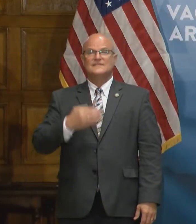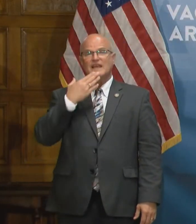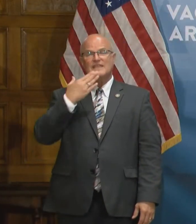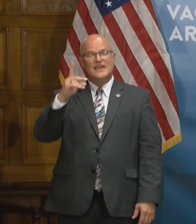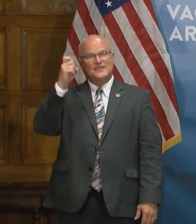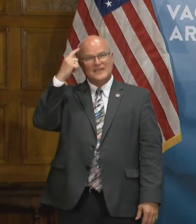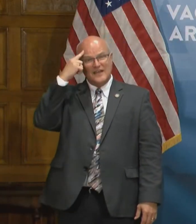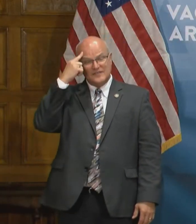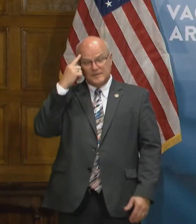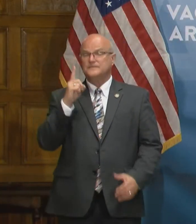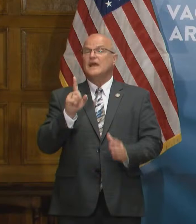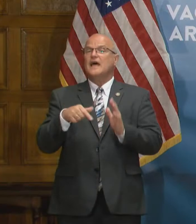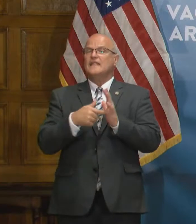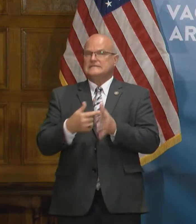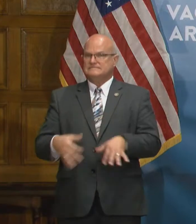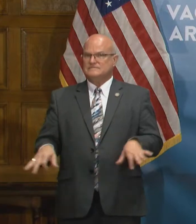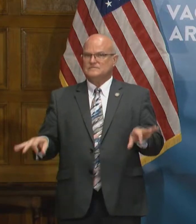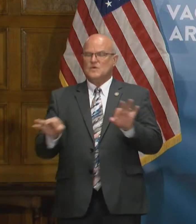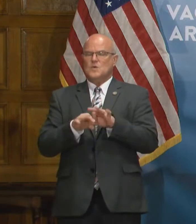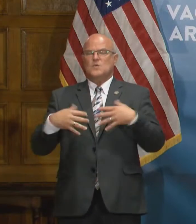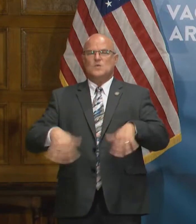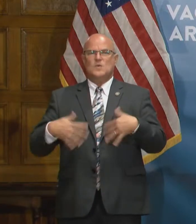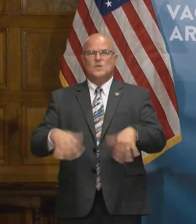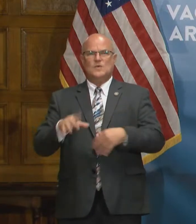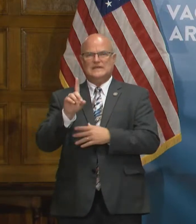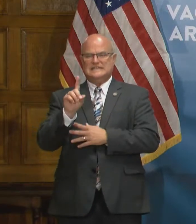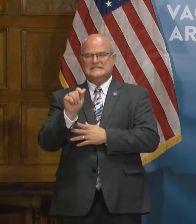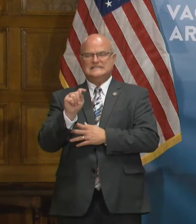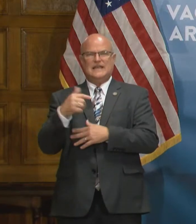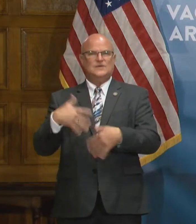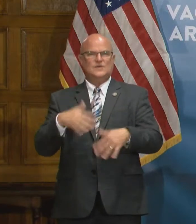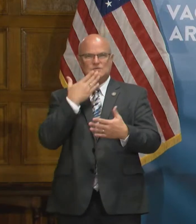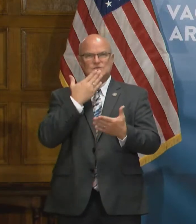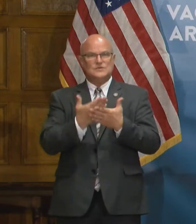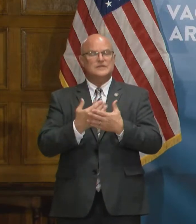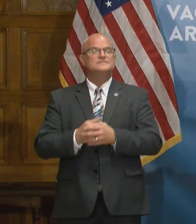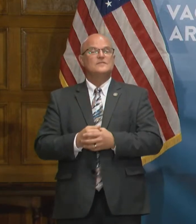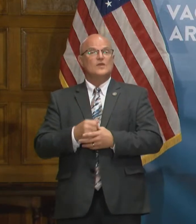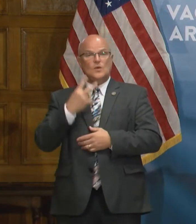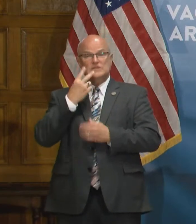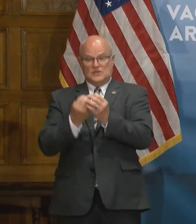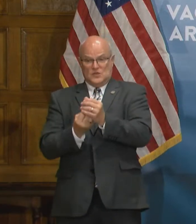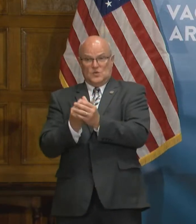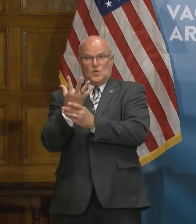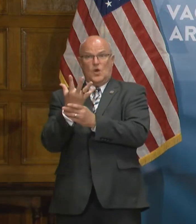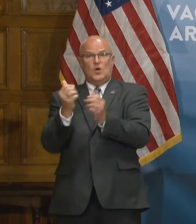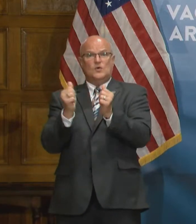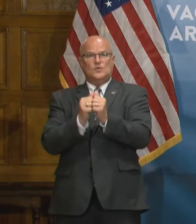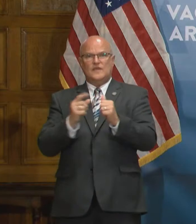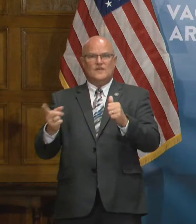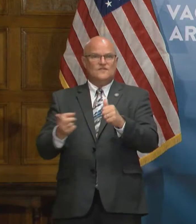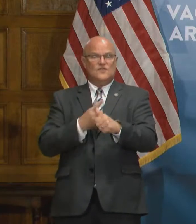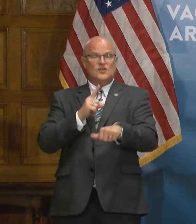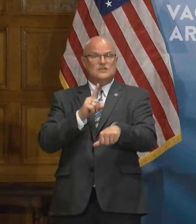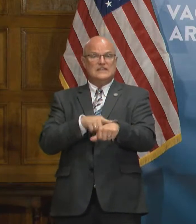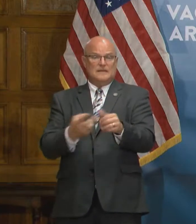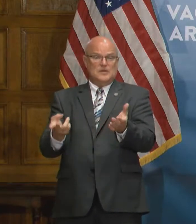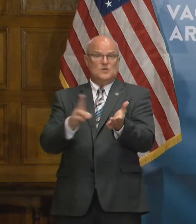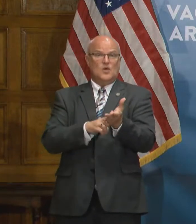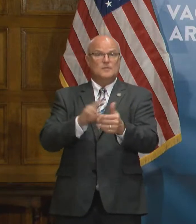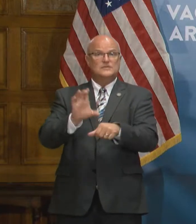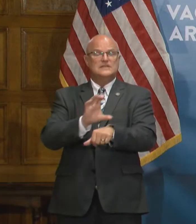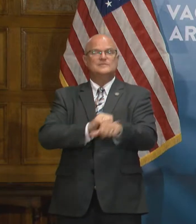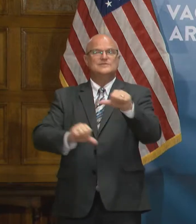Thank you, Governor. And this is very encouraging data. Not only are we seeing the growth in those first-time enrollments in computer